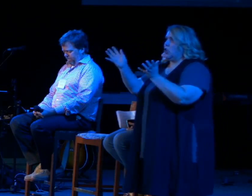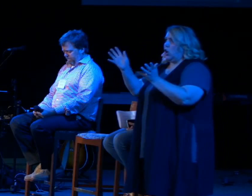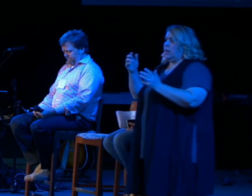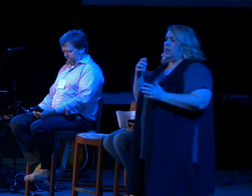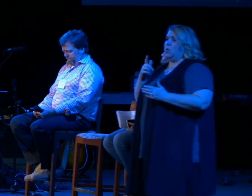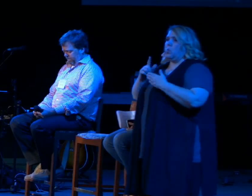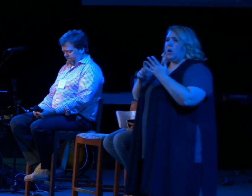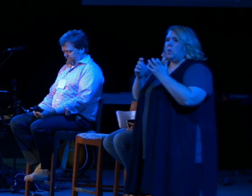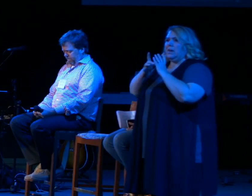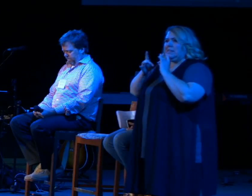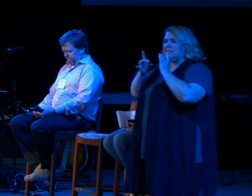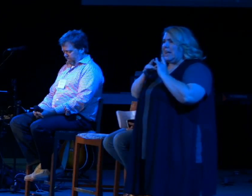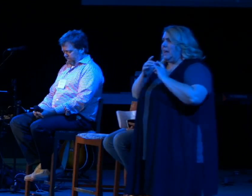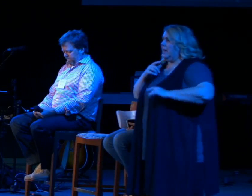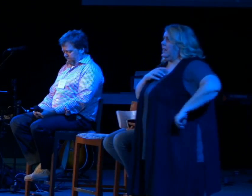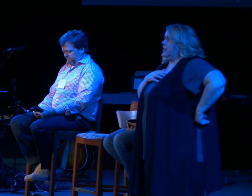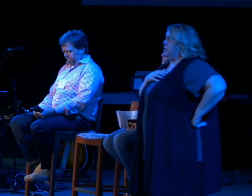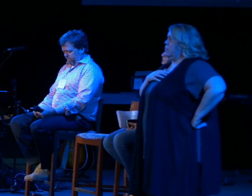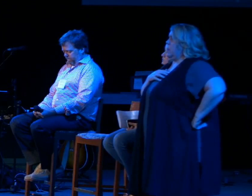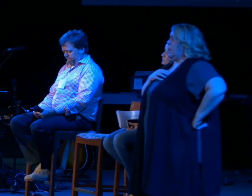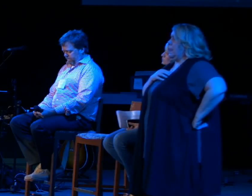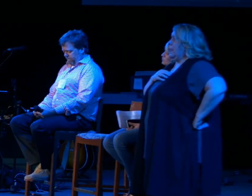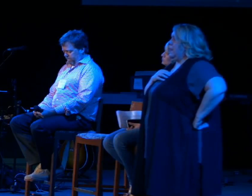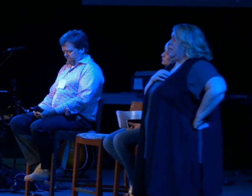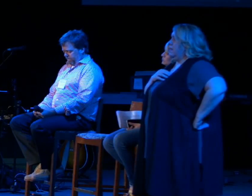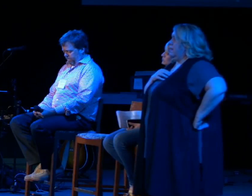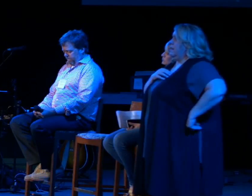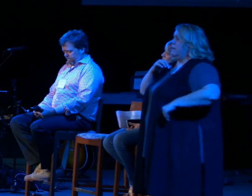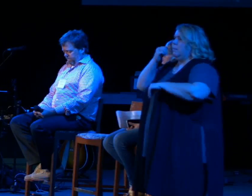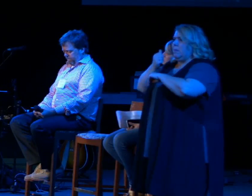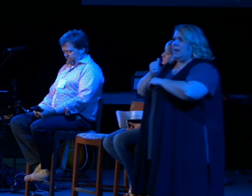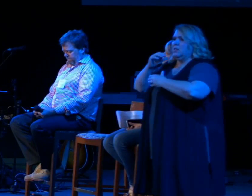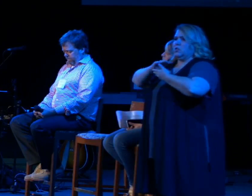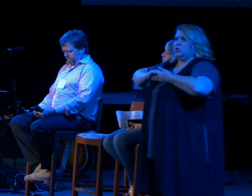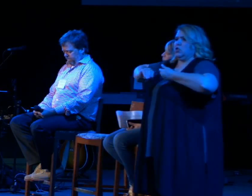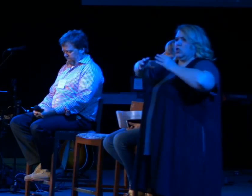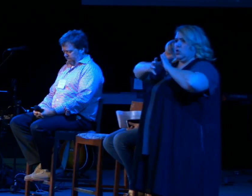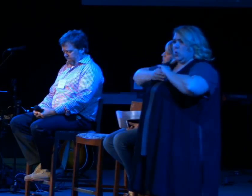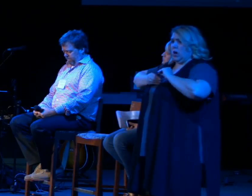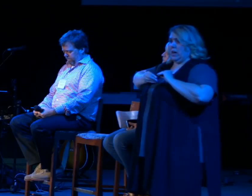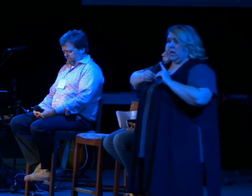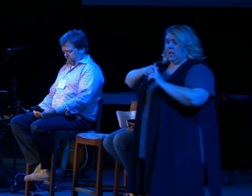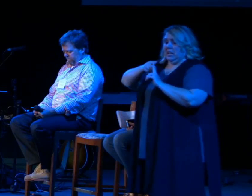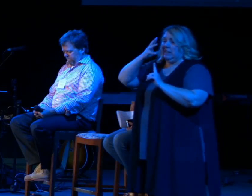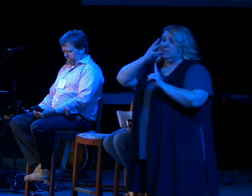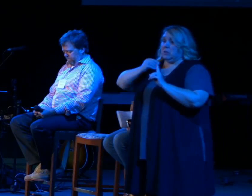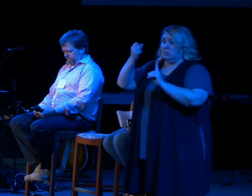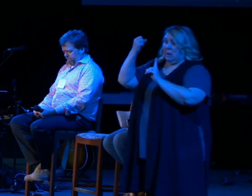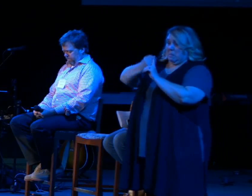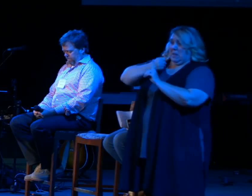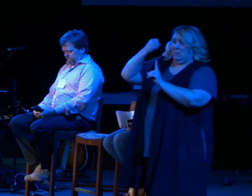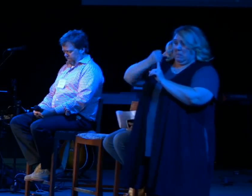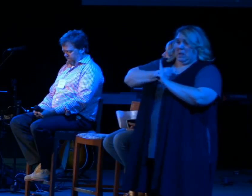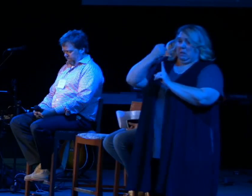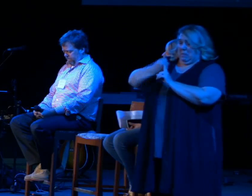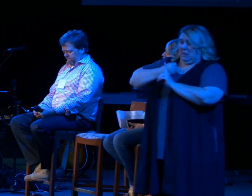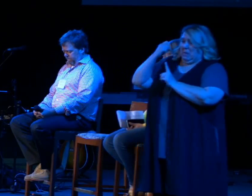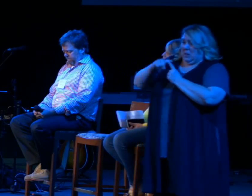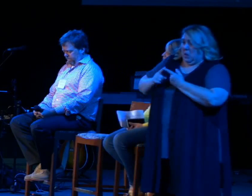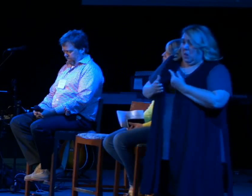y'all is based on a story of a man who was beaten within an inch of his life on a